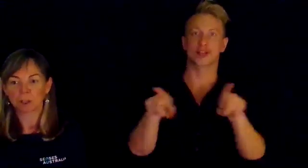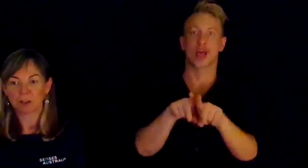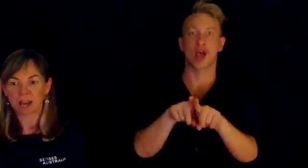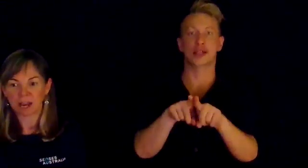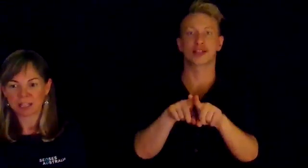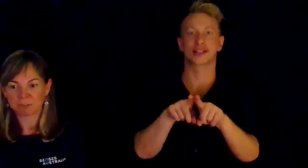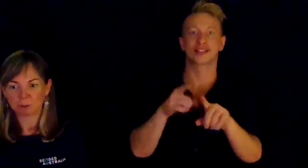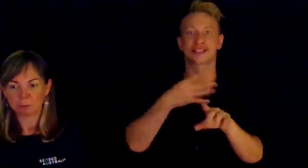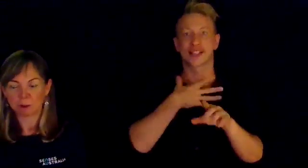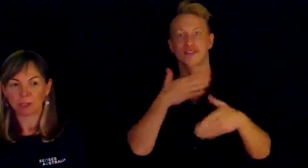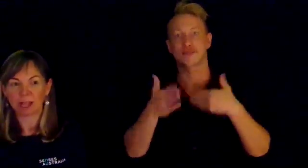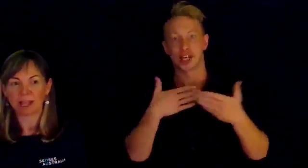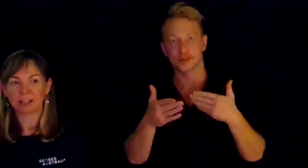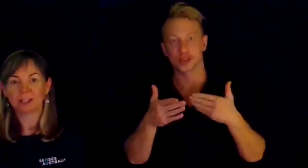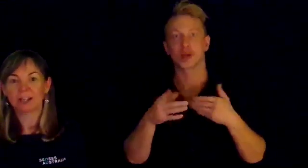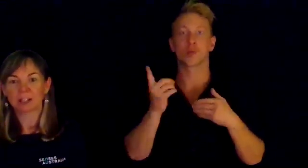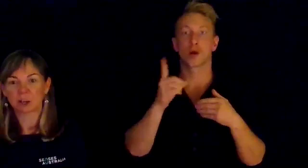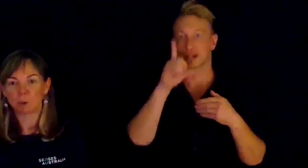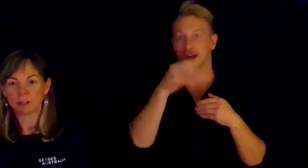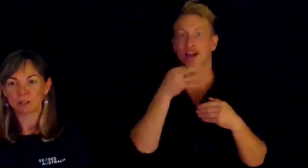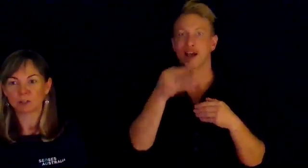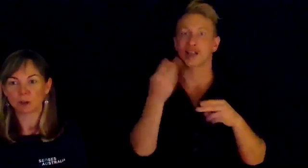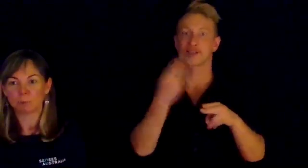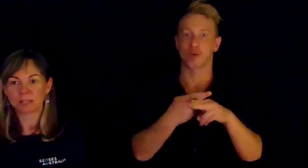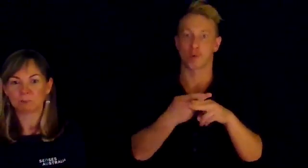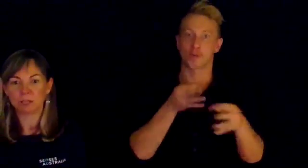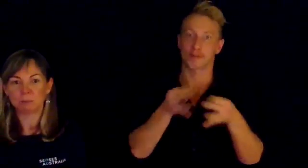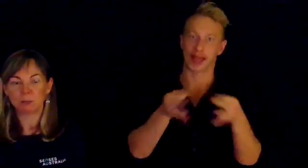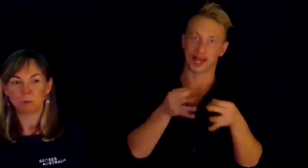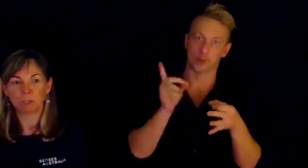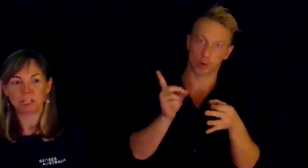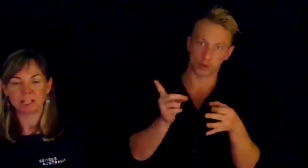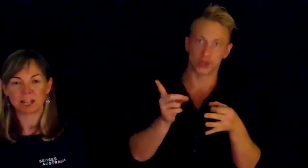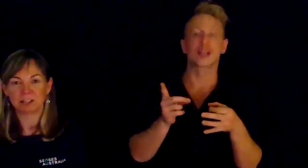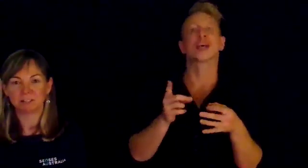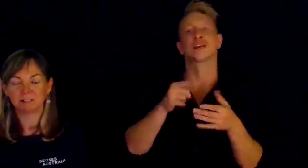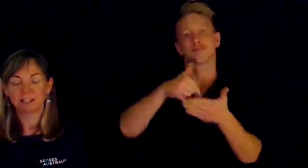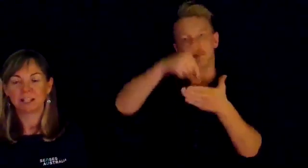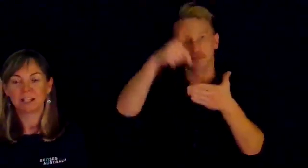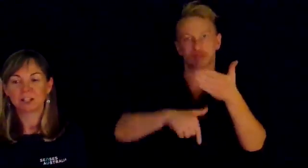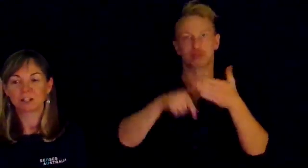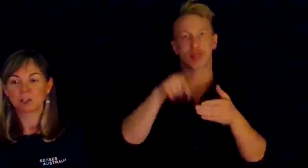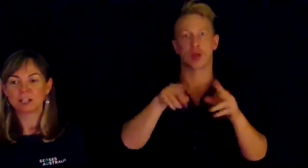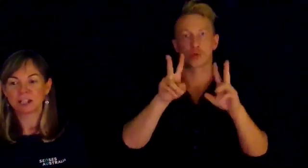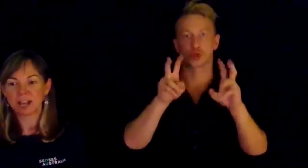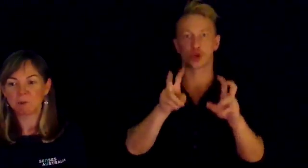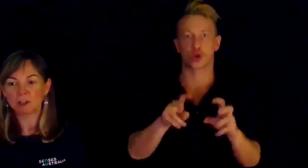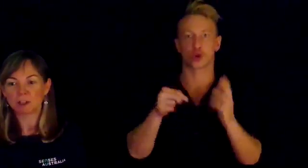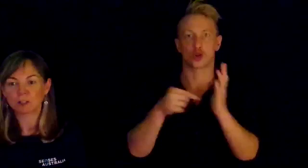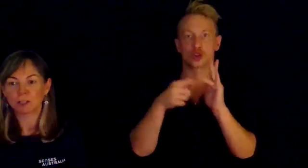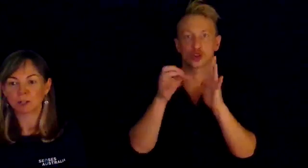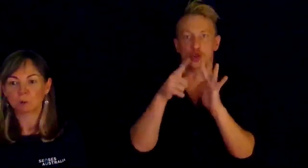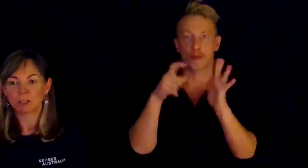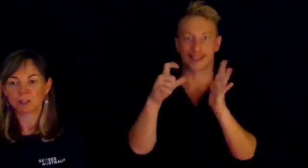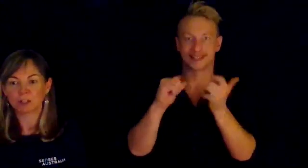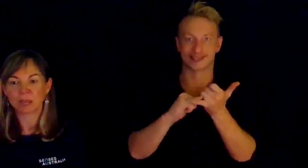and what can I ask for in my plan, and go into those topics in a bit more detail. So today we're